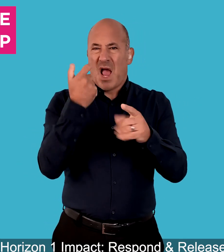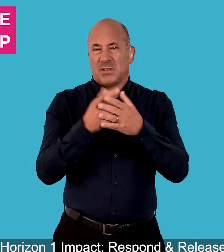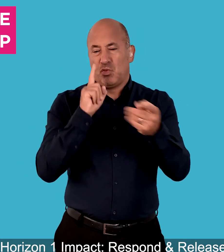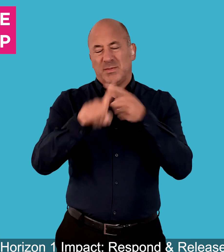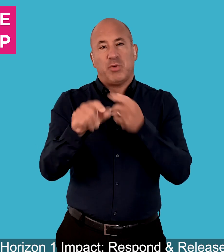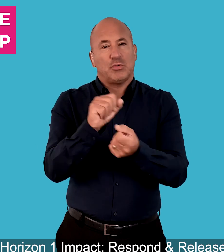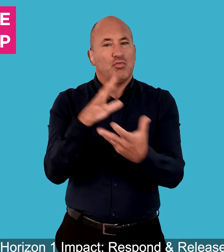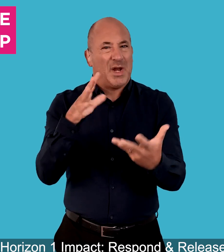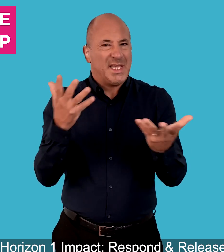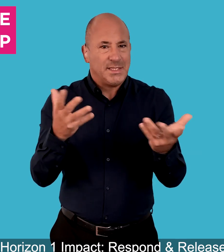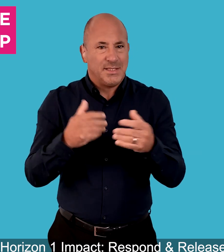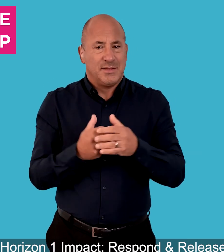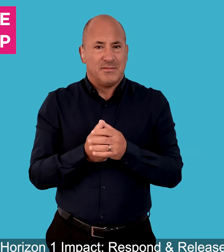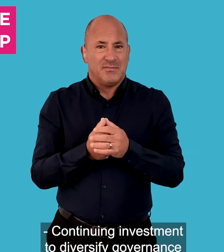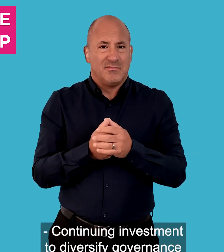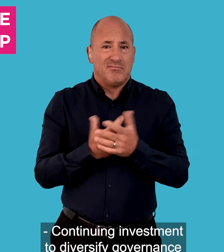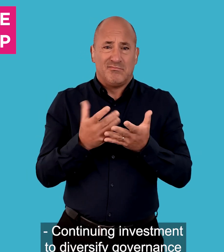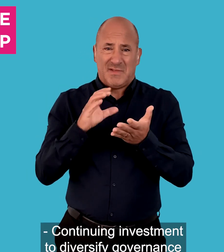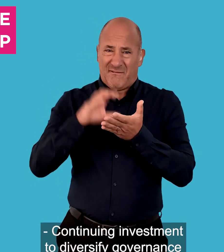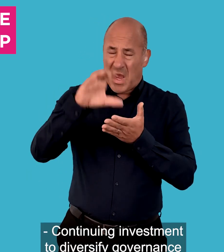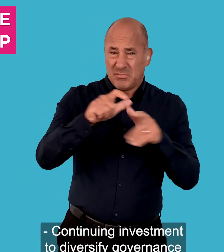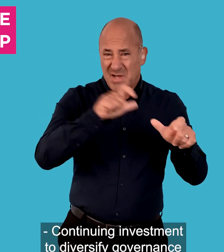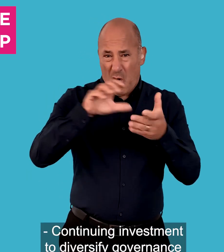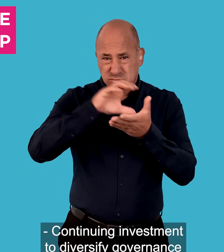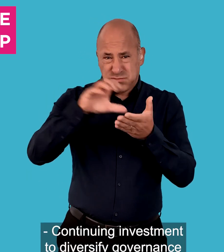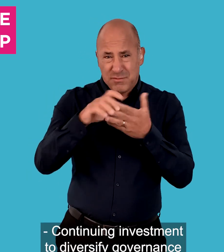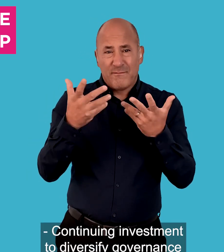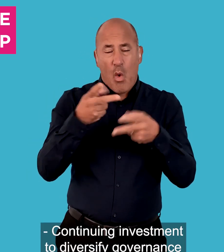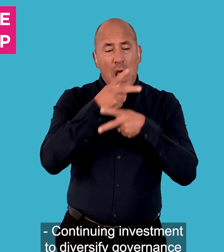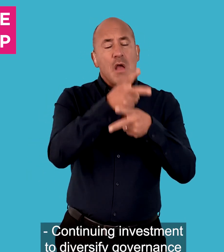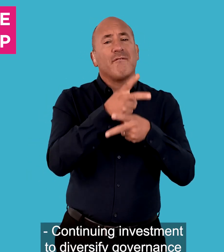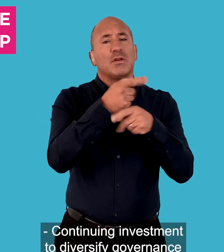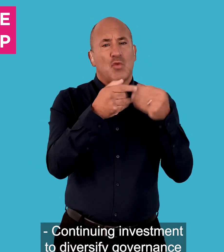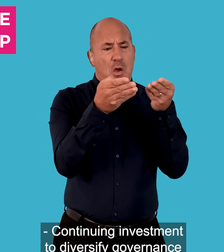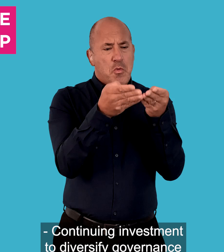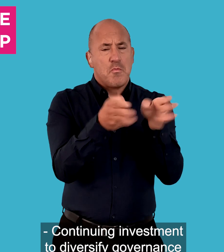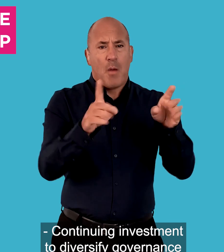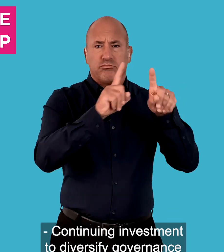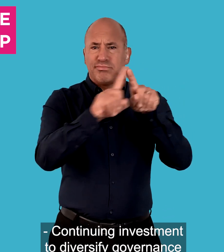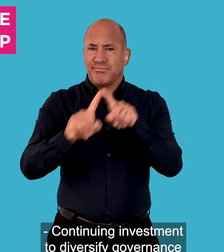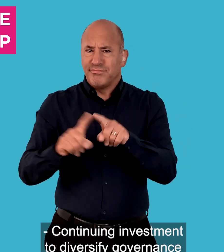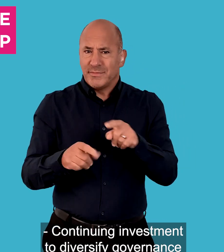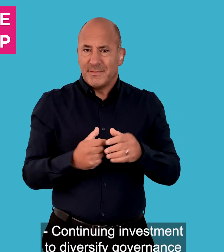Horizon 1 impact, respond and release. Continuing investment to diversify governance.